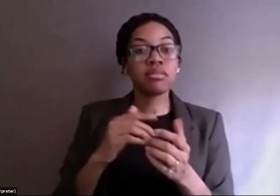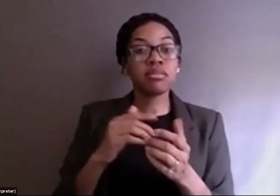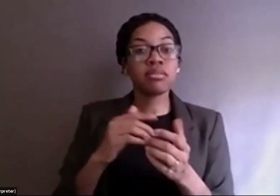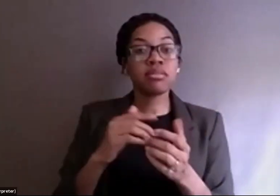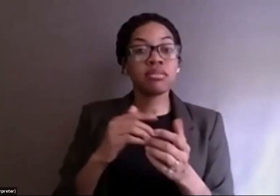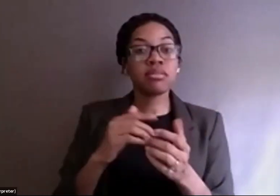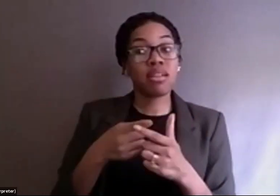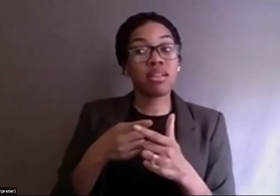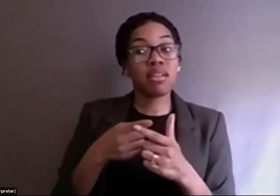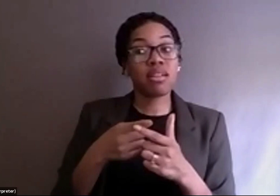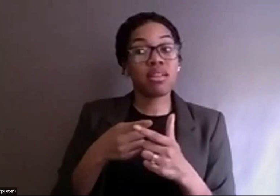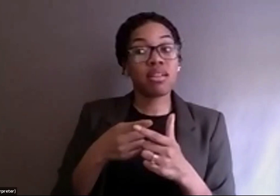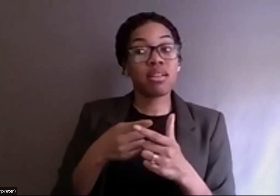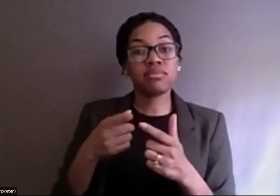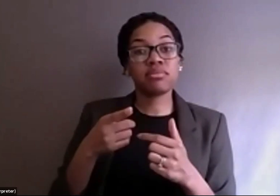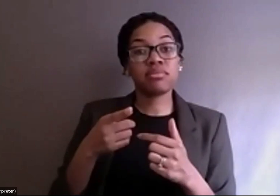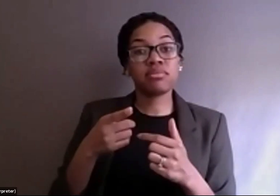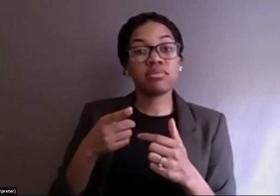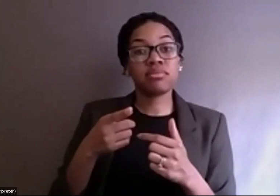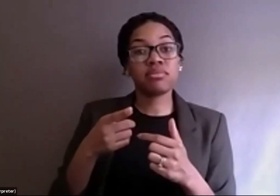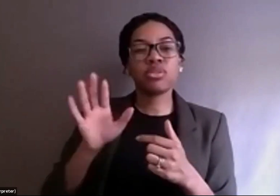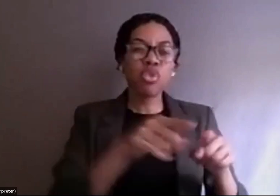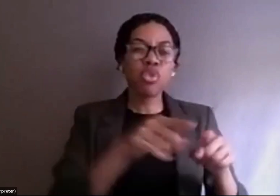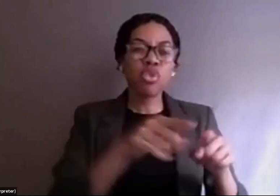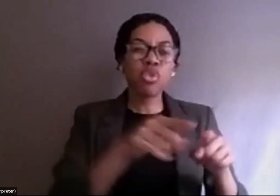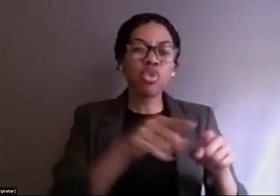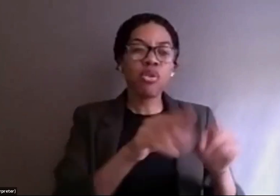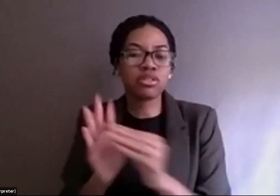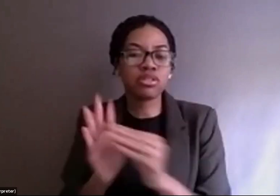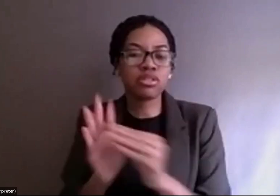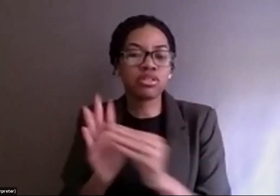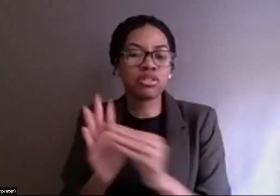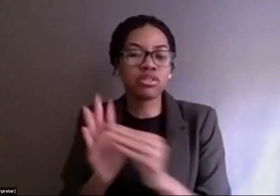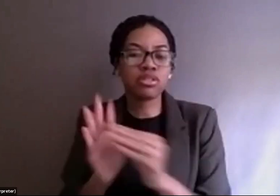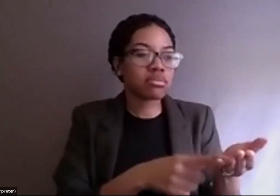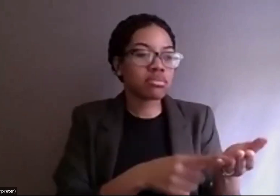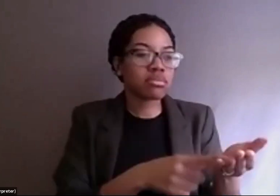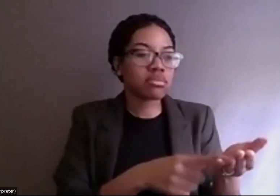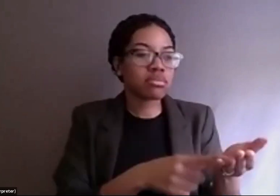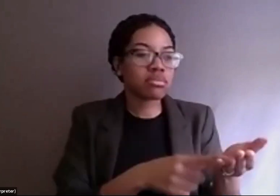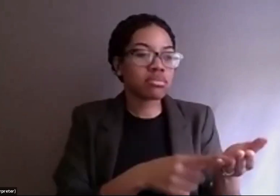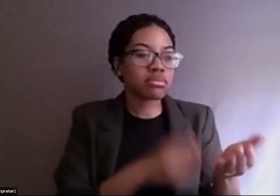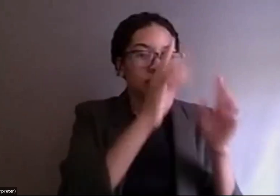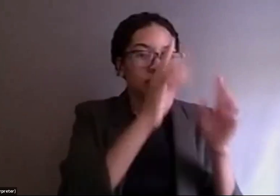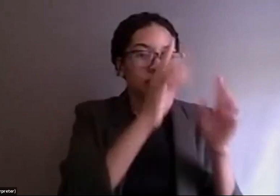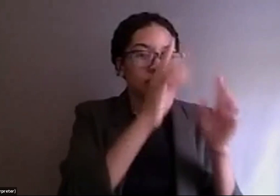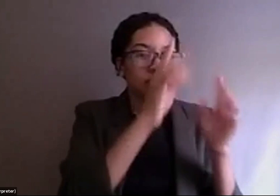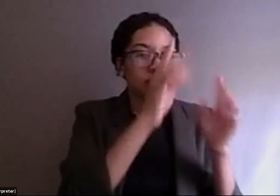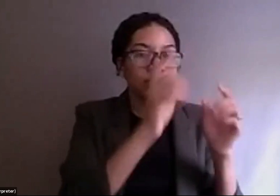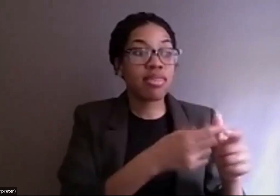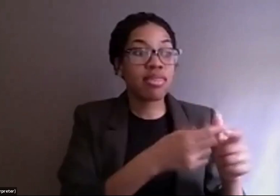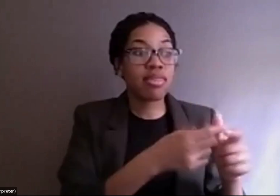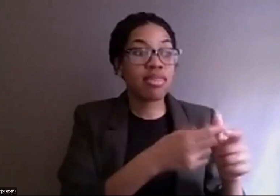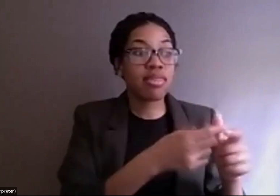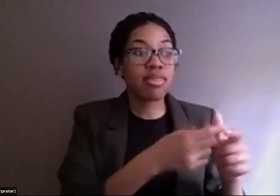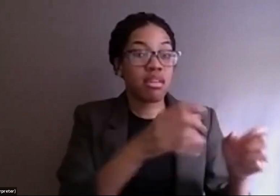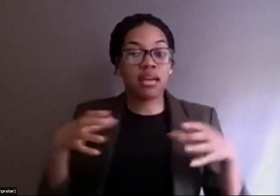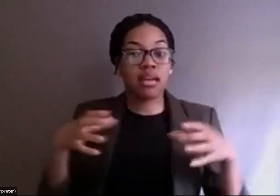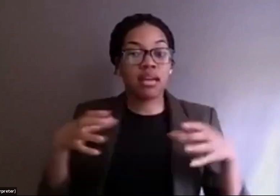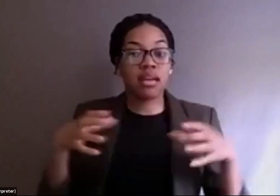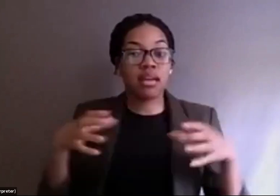be answering your questions. We're going to automatically place you in breakout groups of 5 or 6. If any of you want to leave and